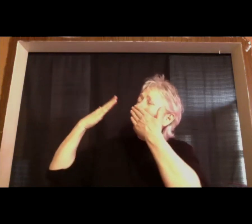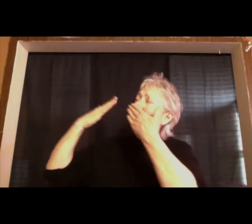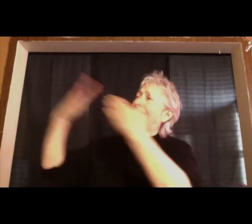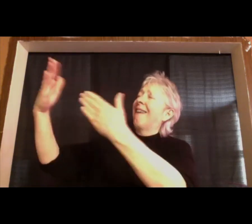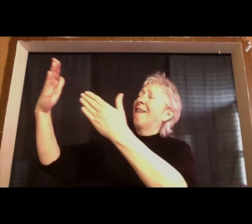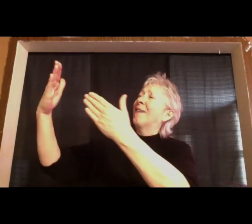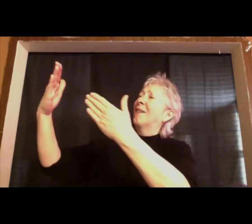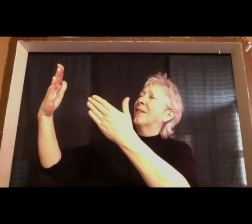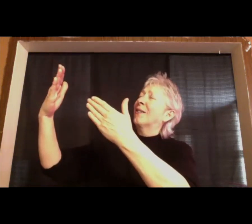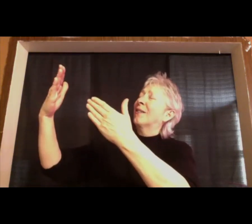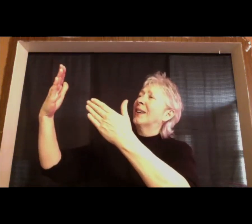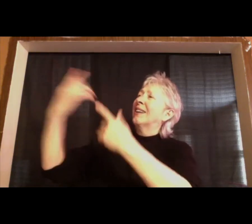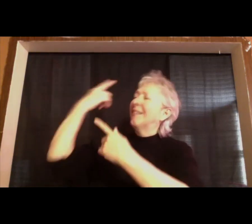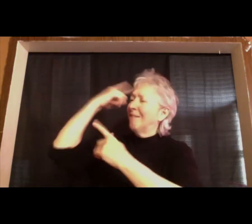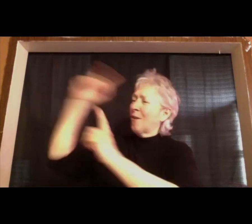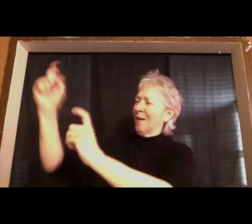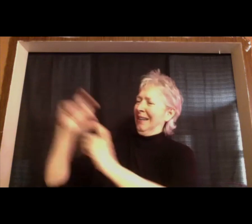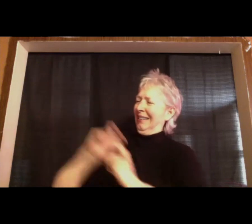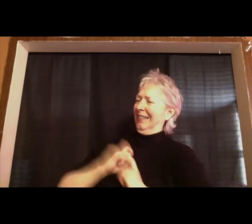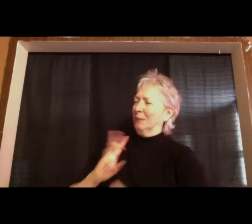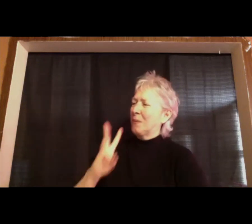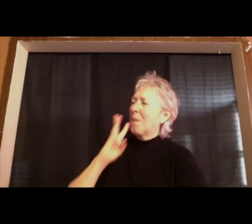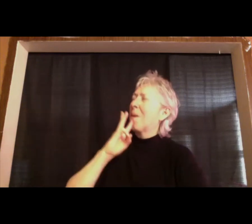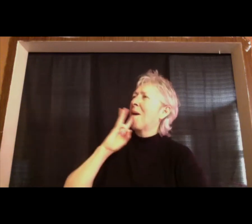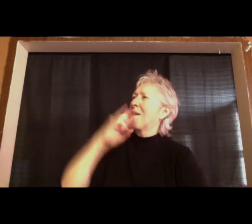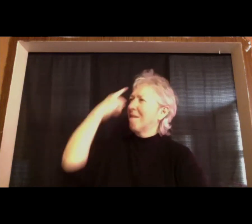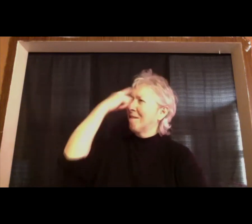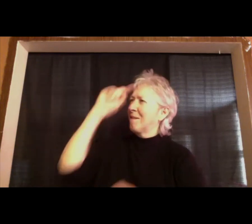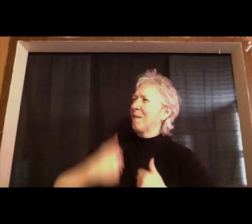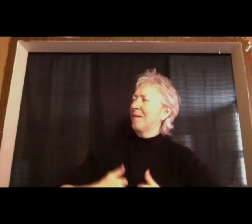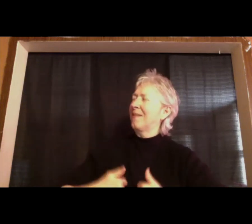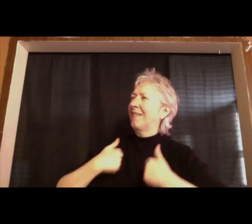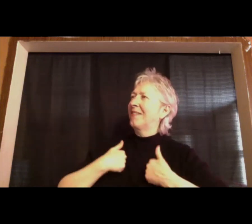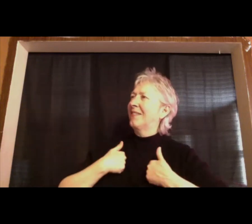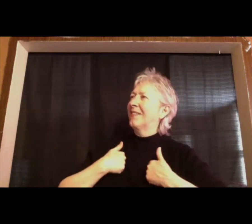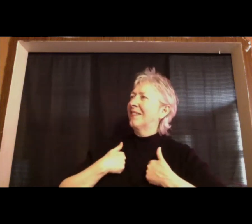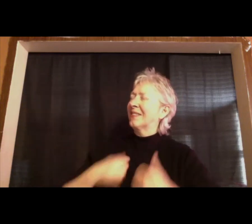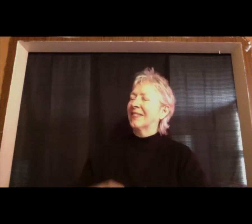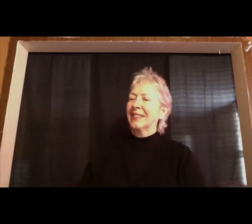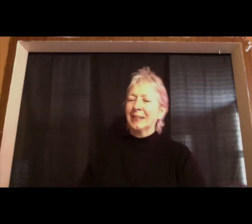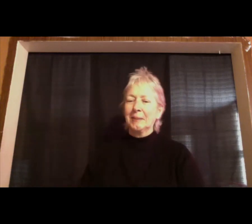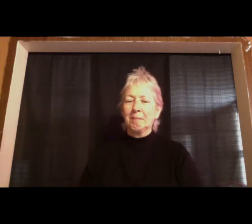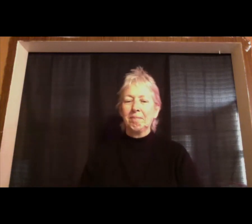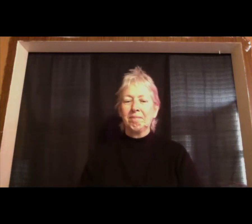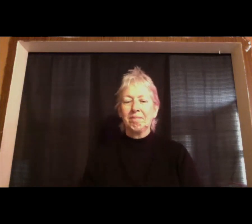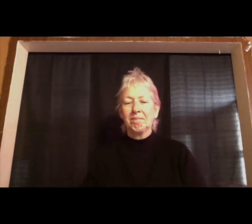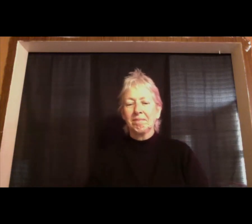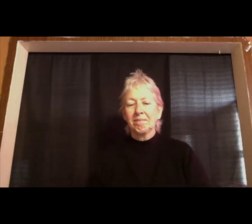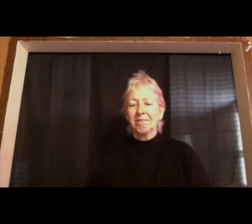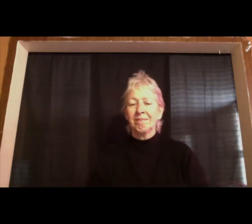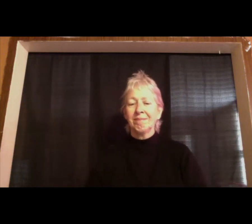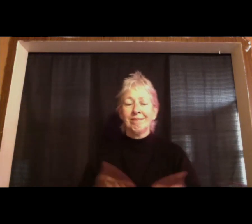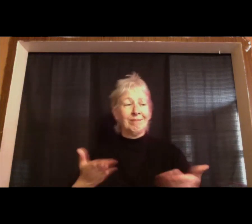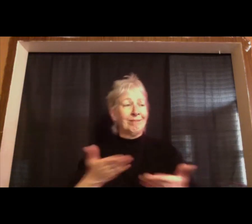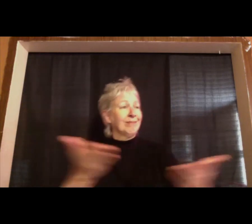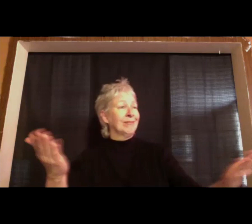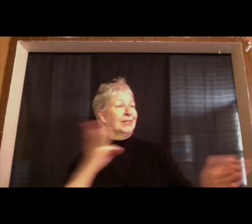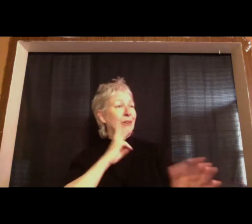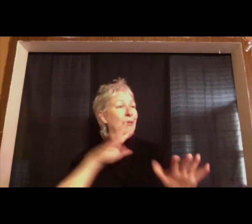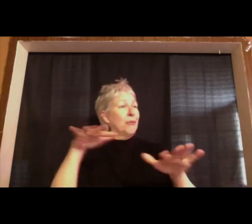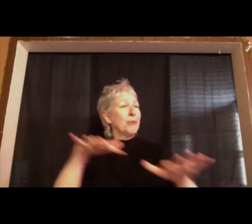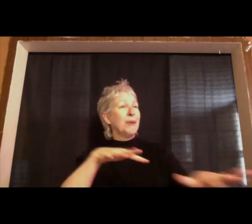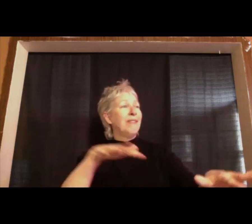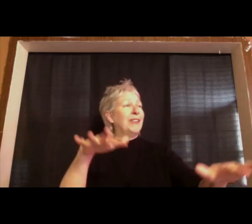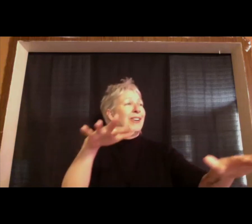God, for the waters of life. At the river, we pray,